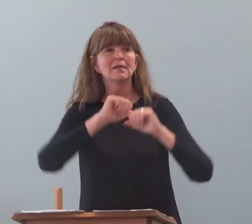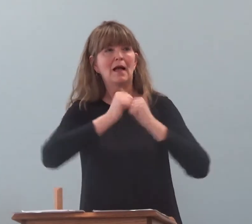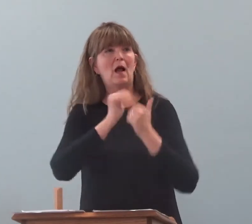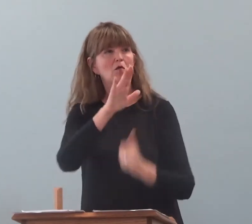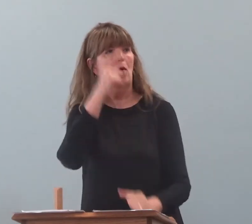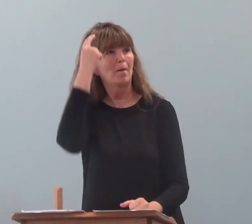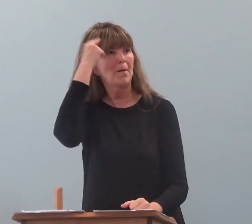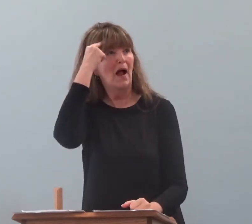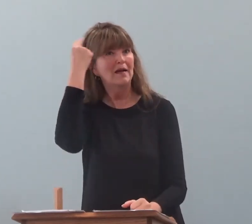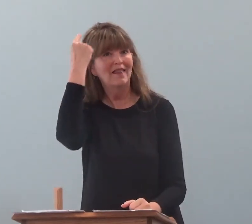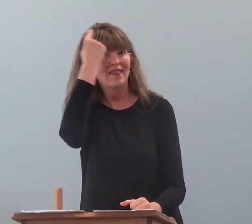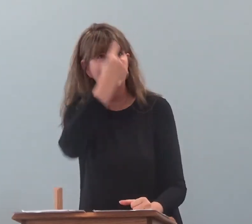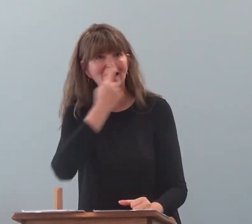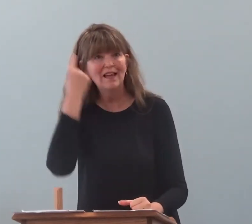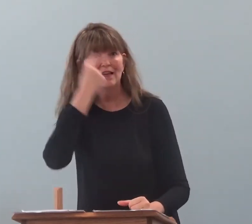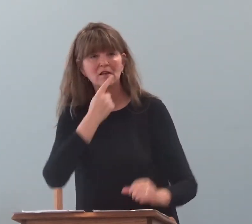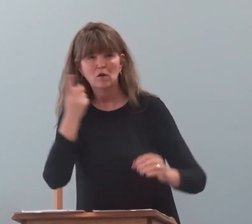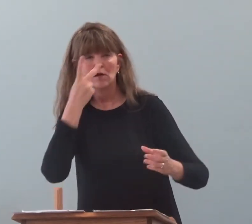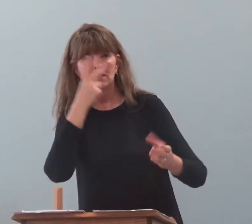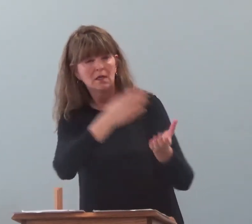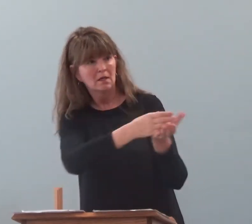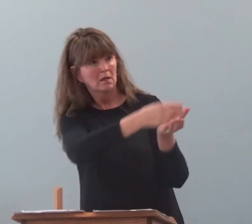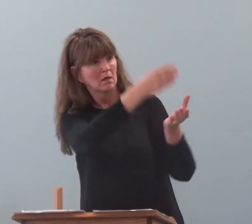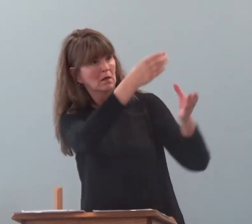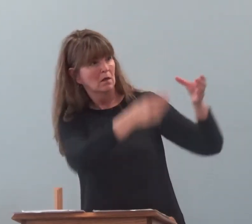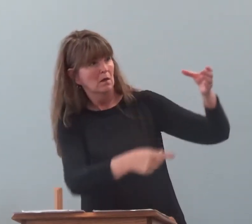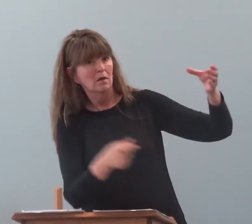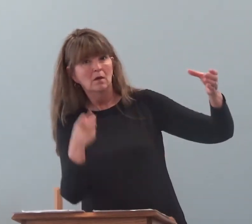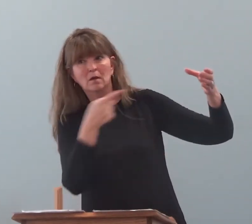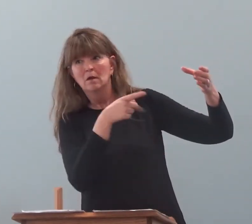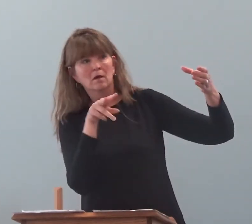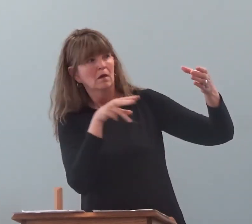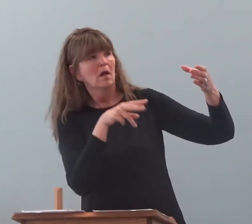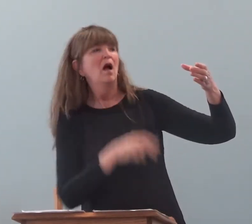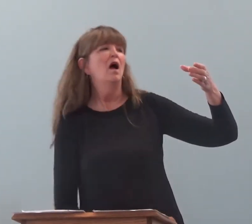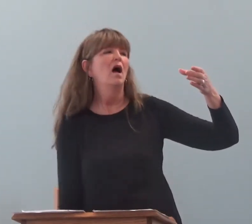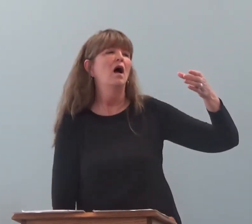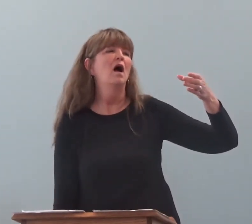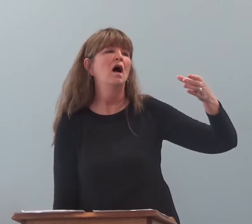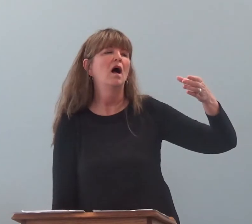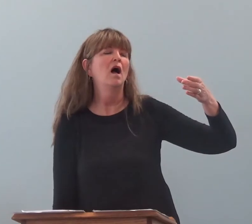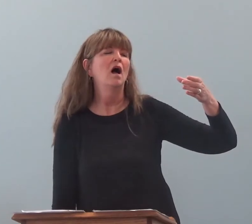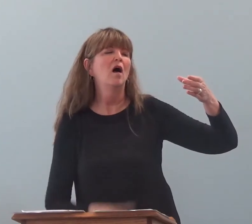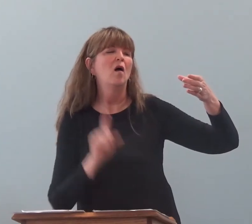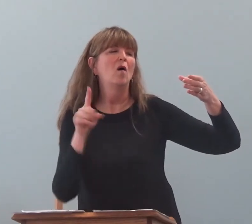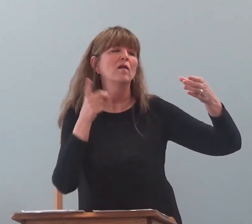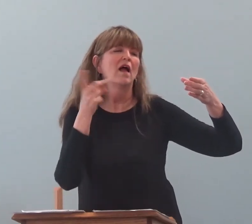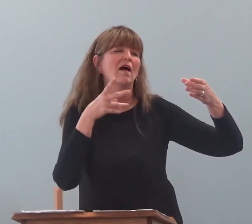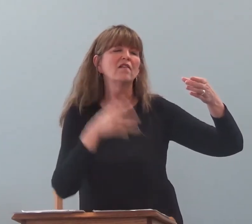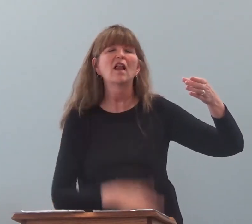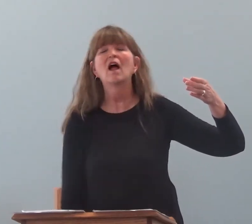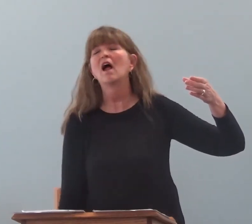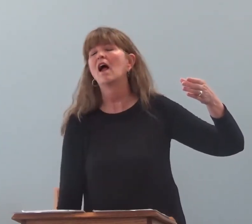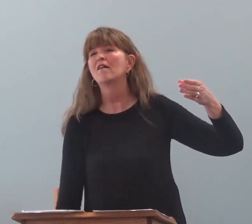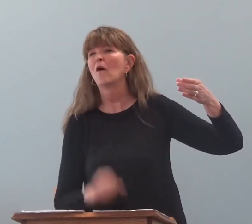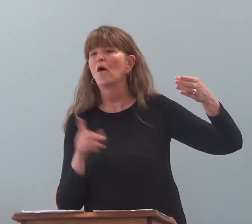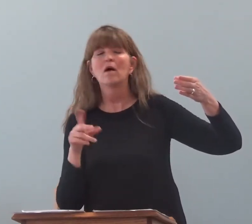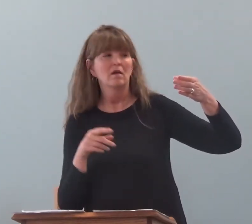you have to think and practice how you view this glass. And if your inclination is to say, oh,